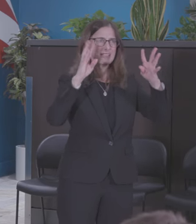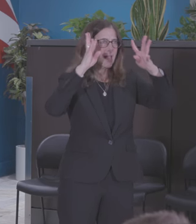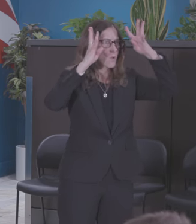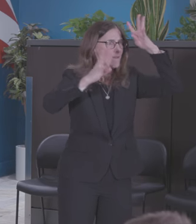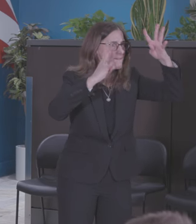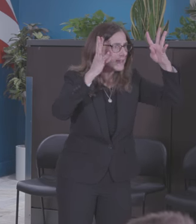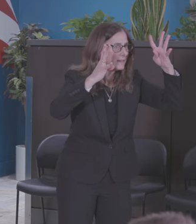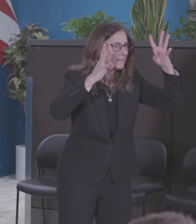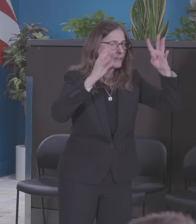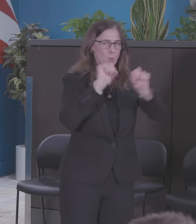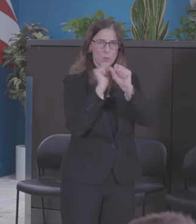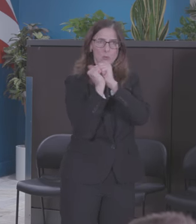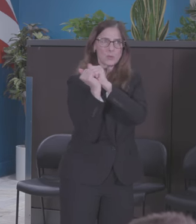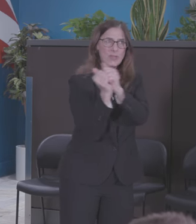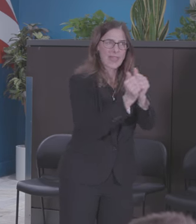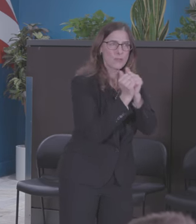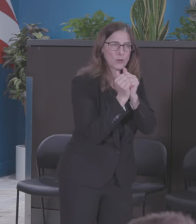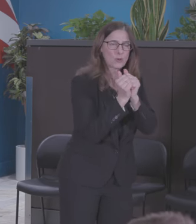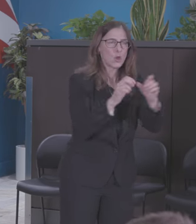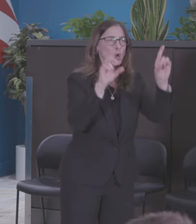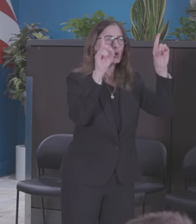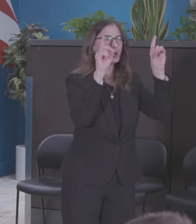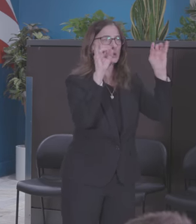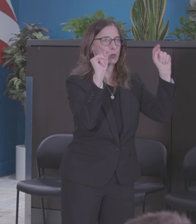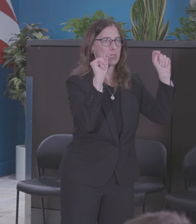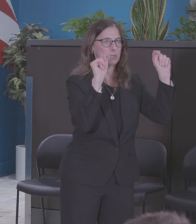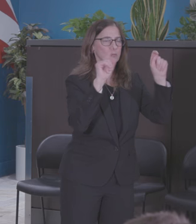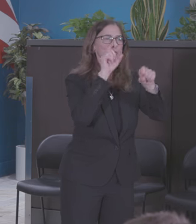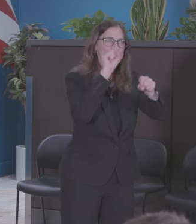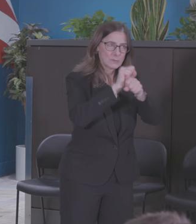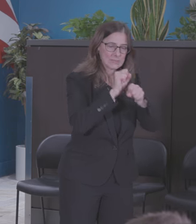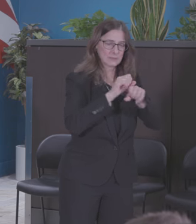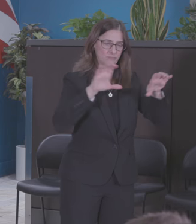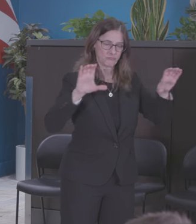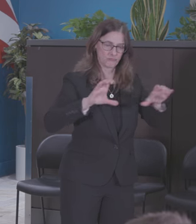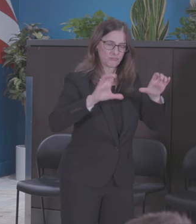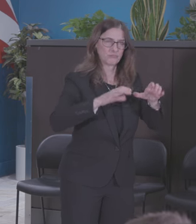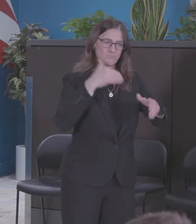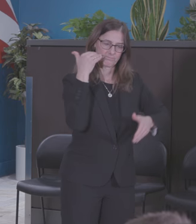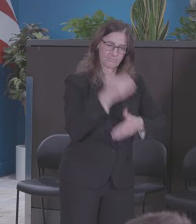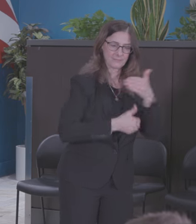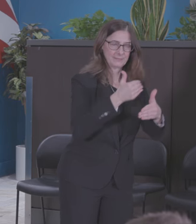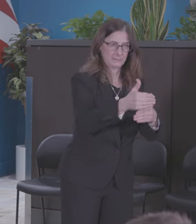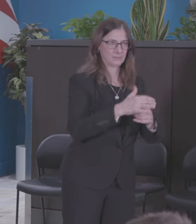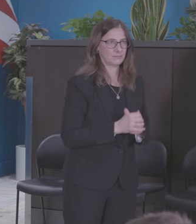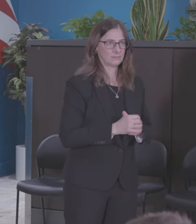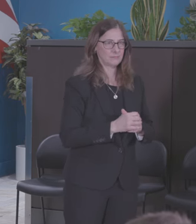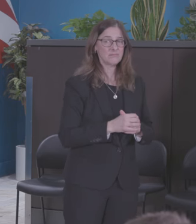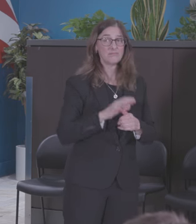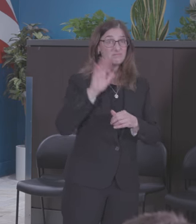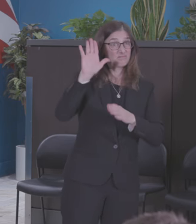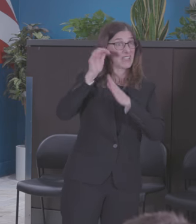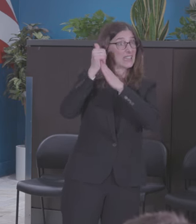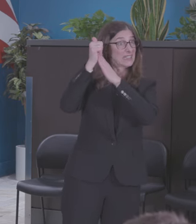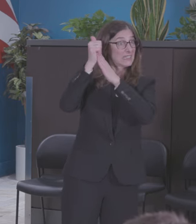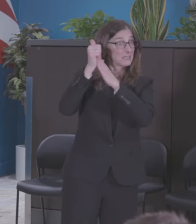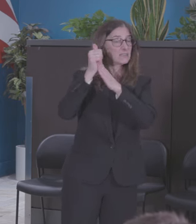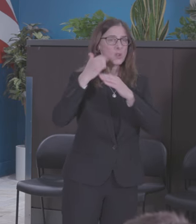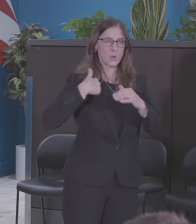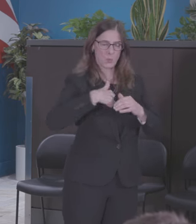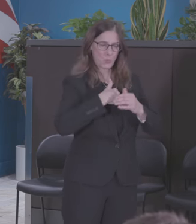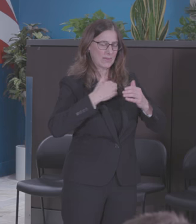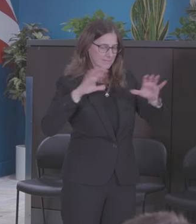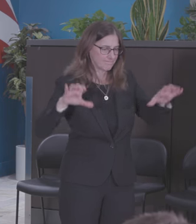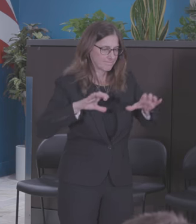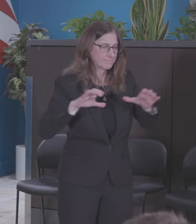done. And that's what today is about. Under her direction, we began formulating a plan to really end veterans'